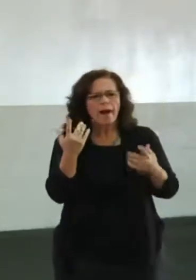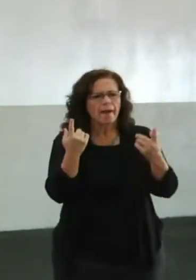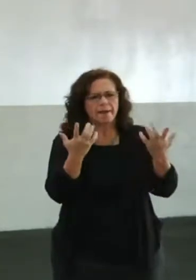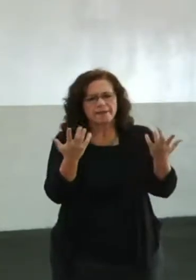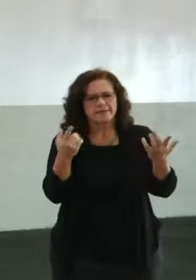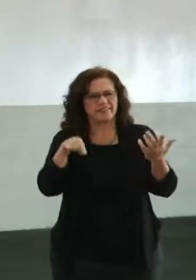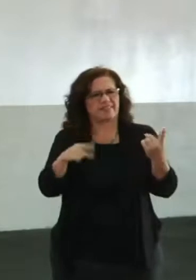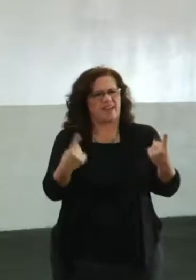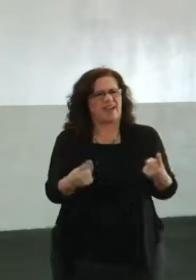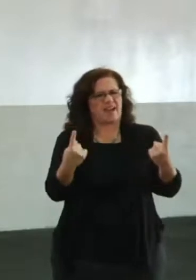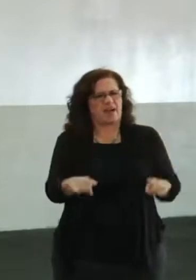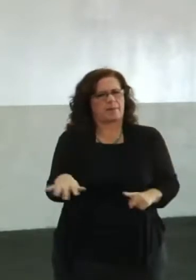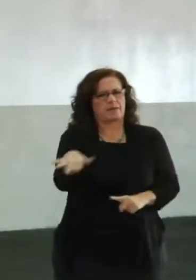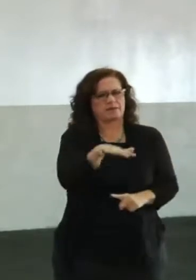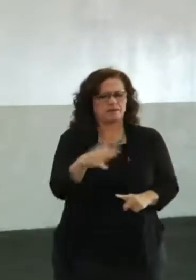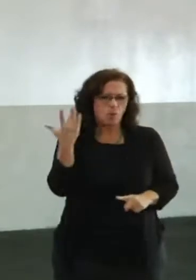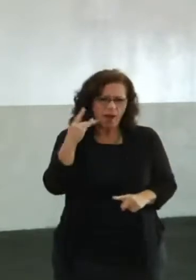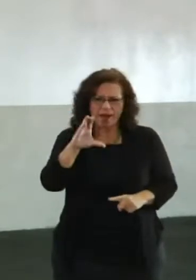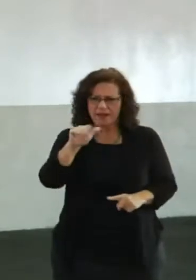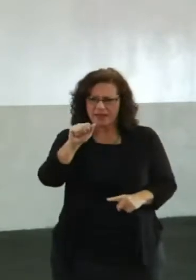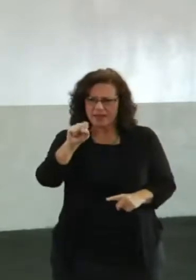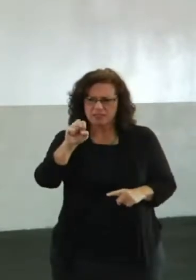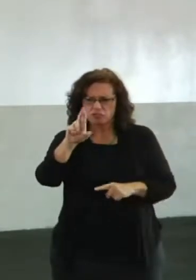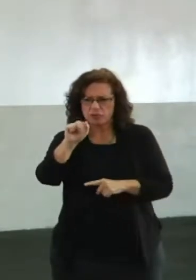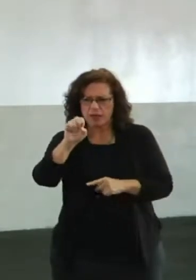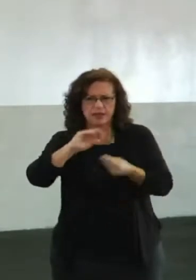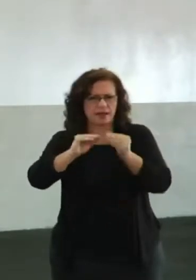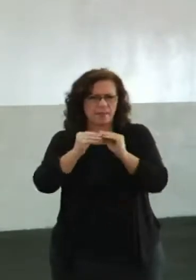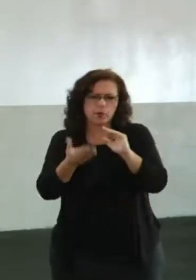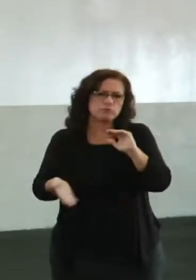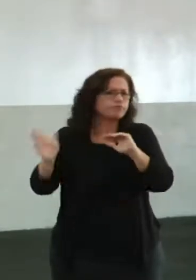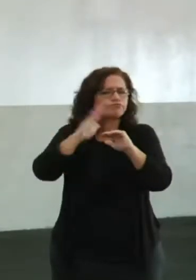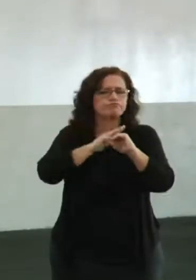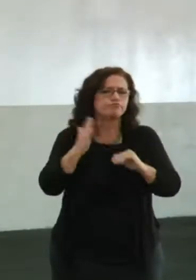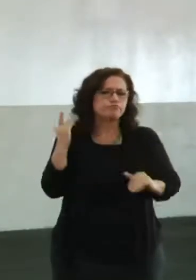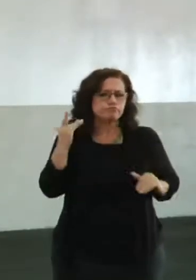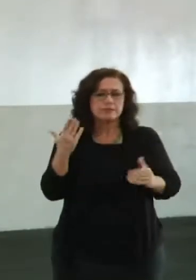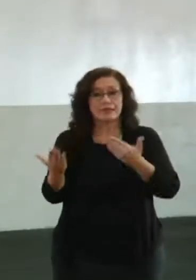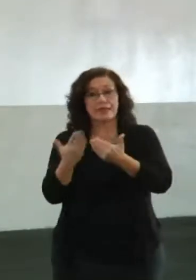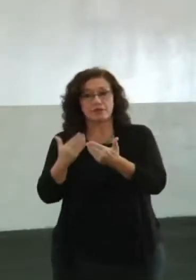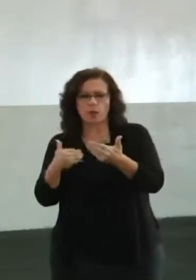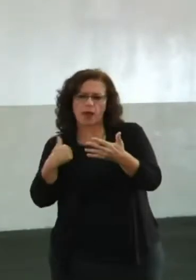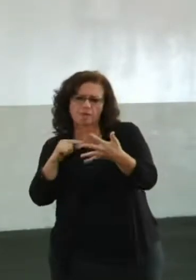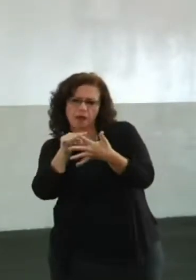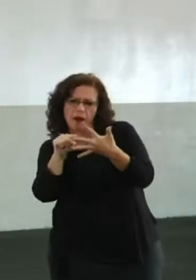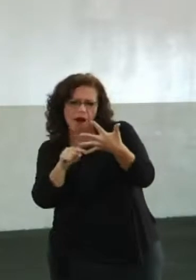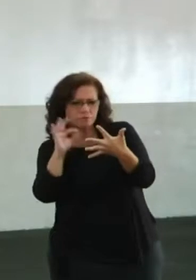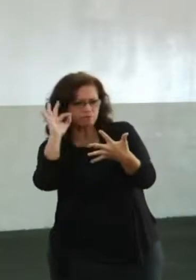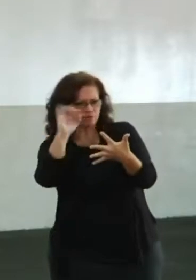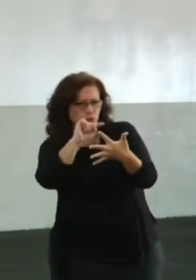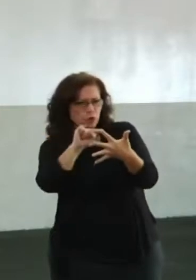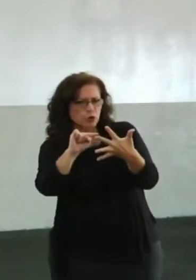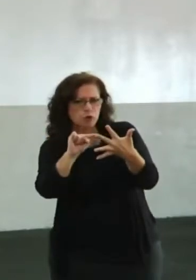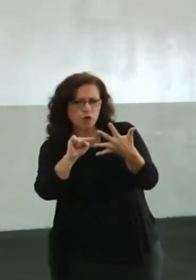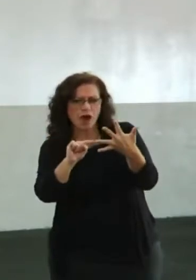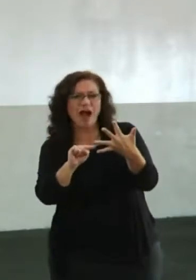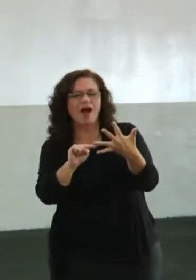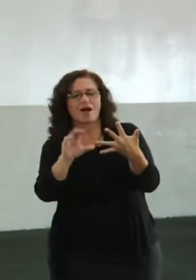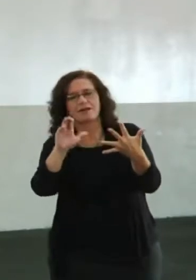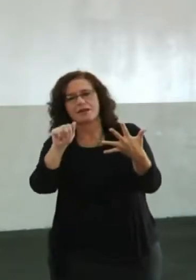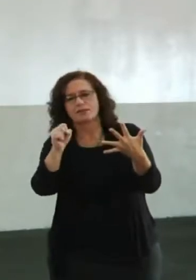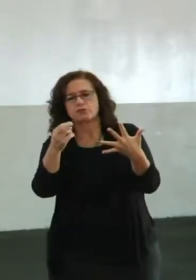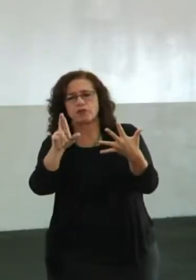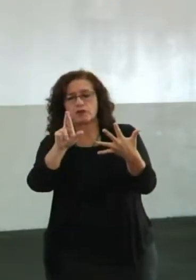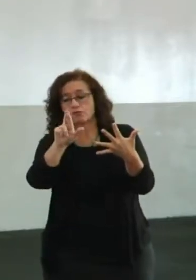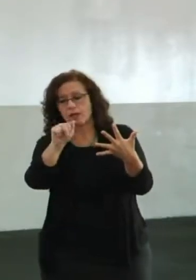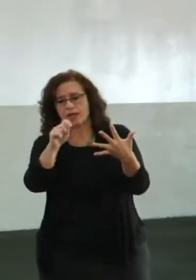were heading in a good direction. Well, our case rate started to go up, even though we had the good other 2 rates. The case rate started to go up. That was about half the problem. And then